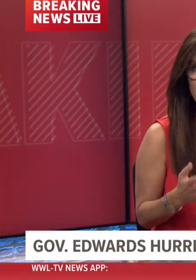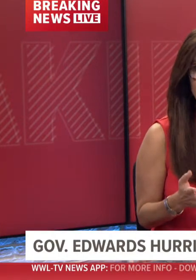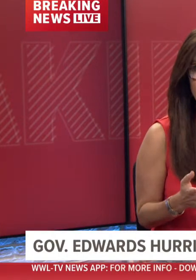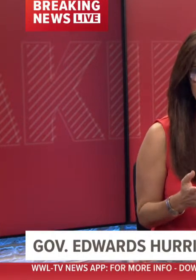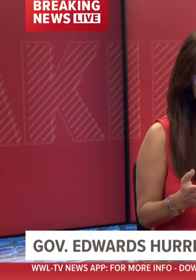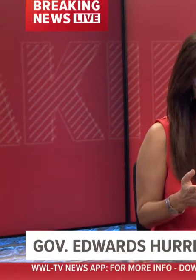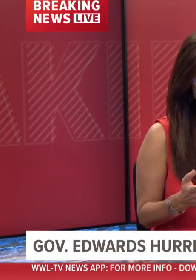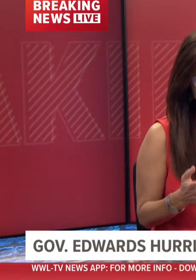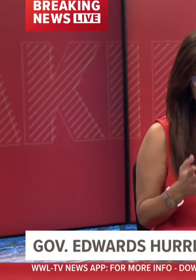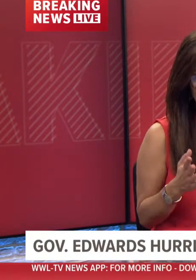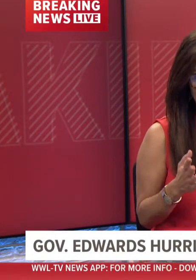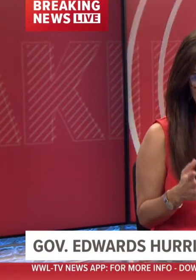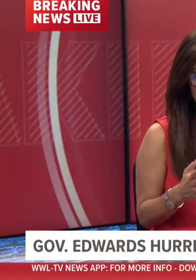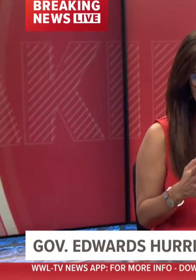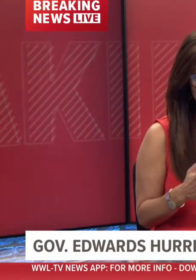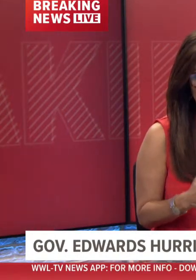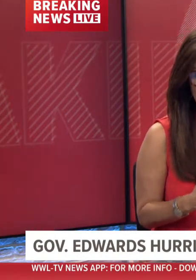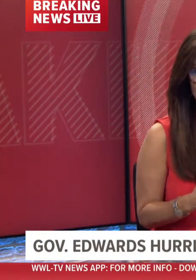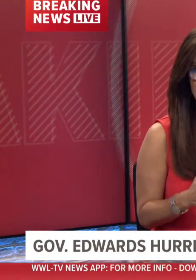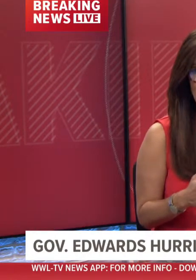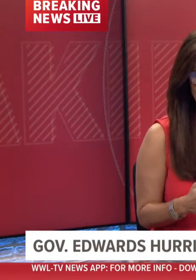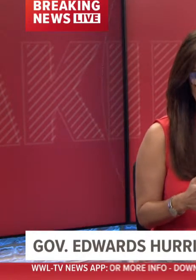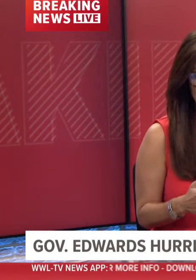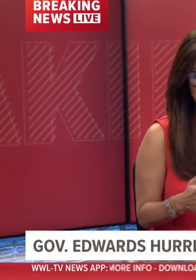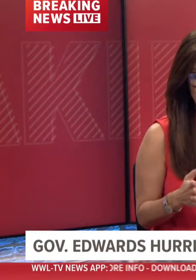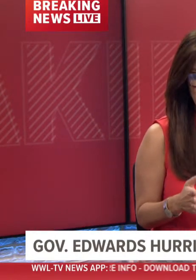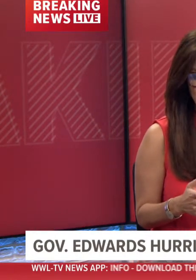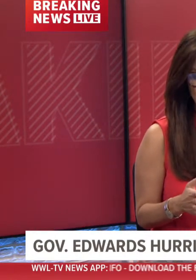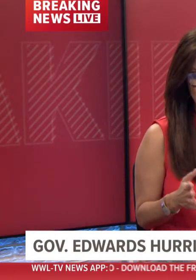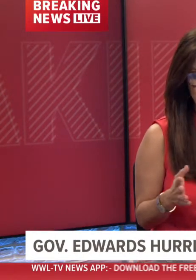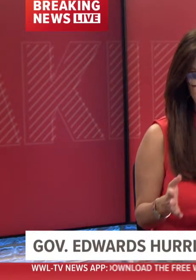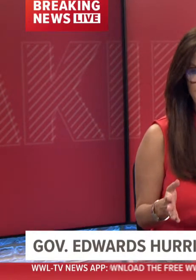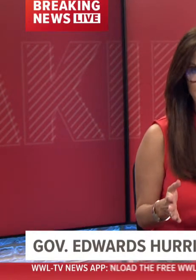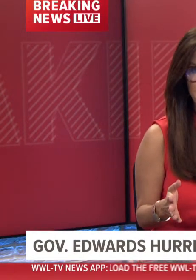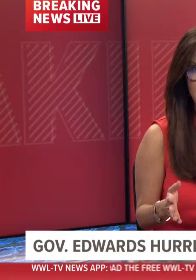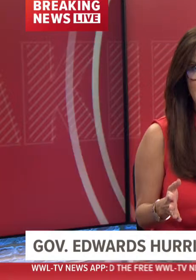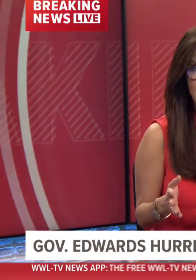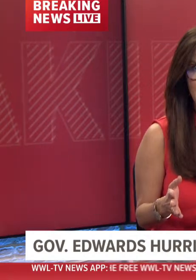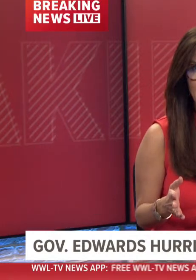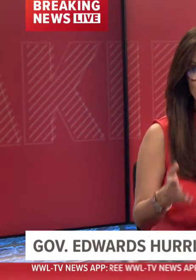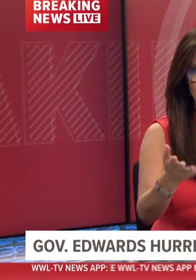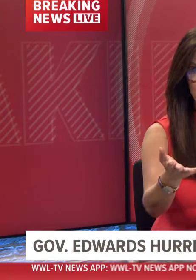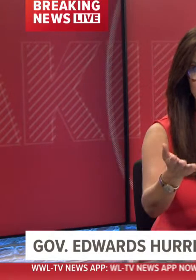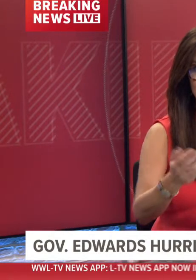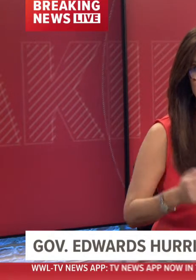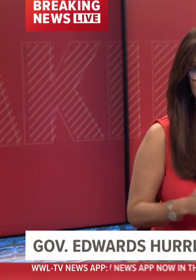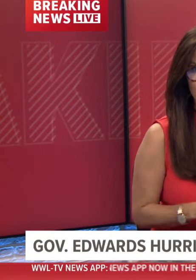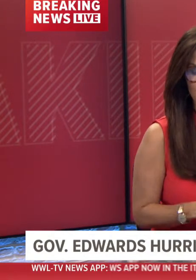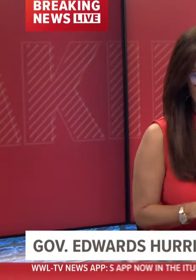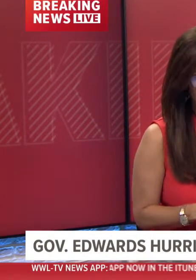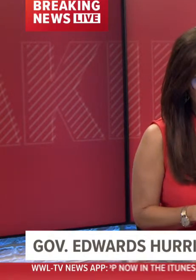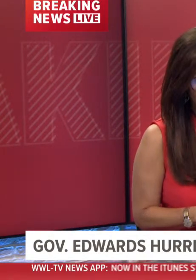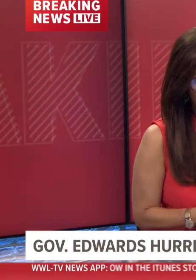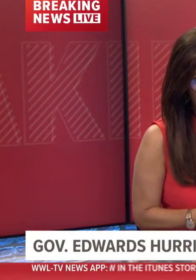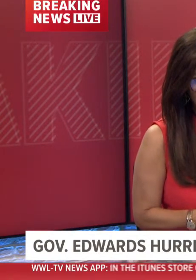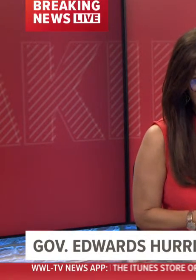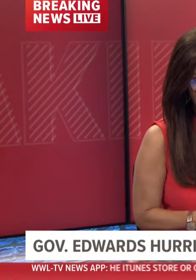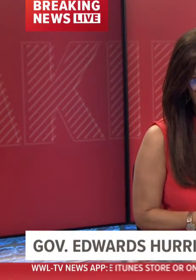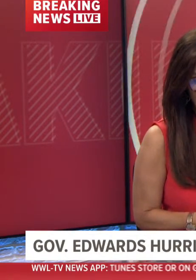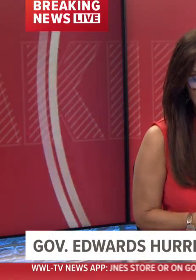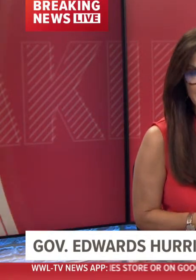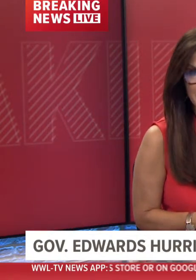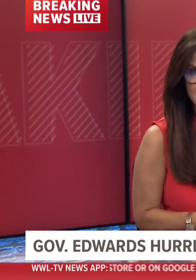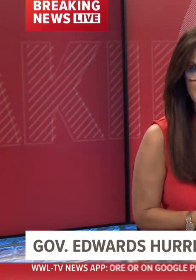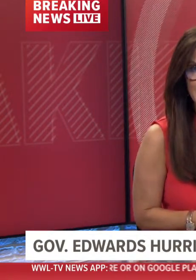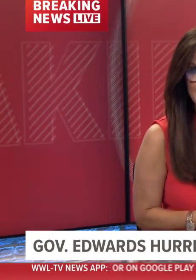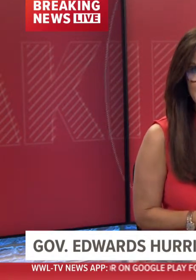He started off by saying we did not sustain the catastrophic damage we feared. and you heard him say we should all offer a prayer of thanksgiving